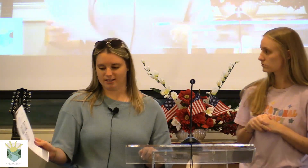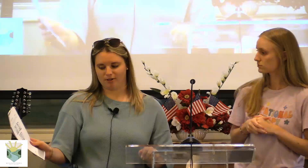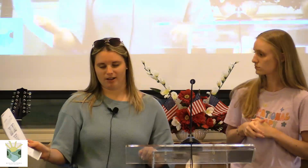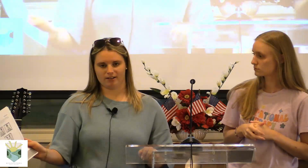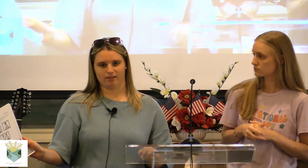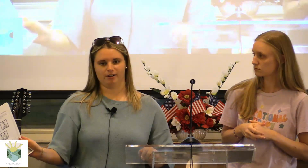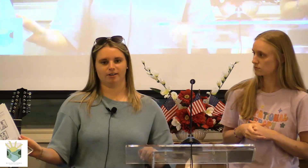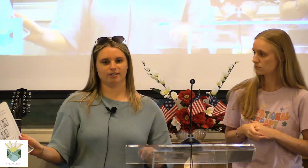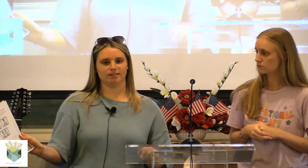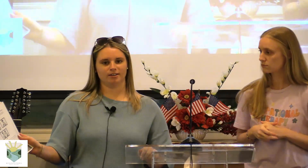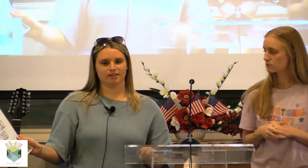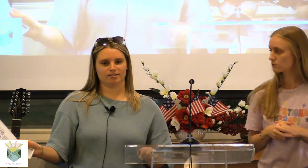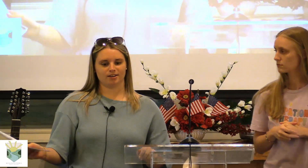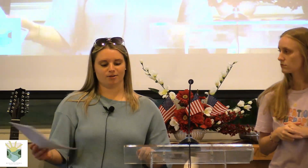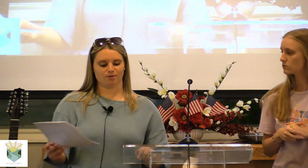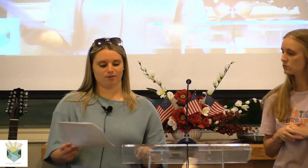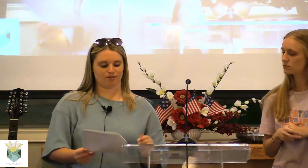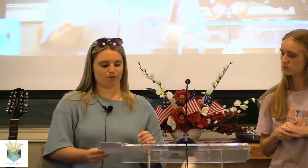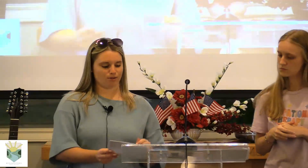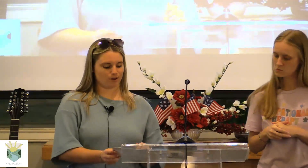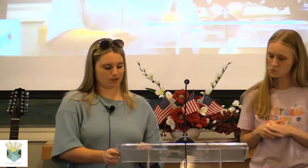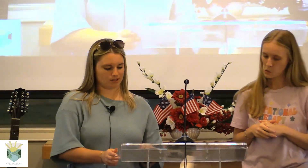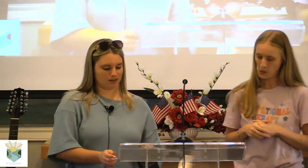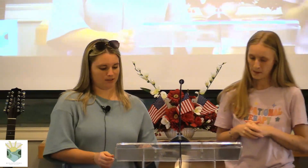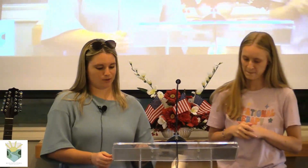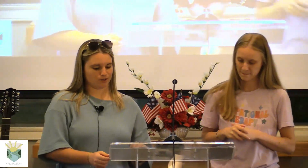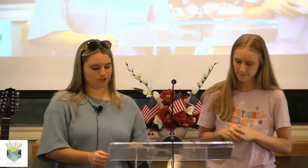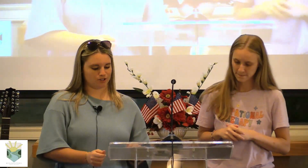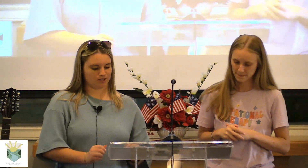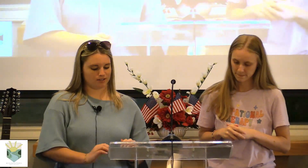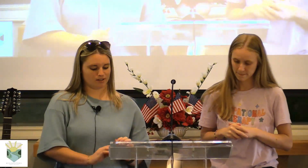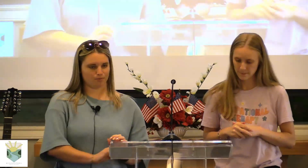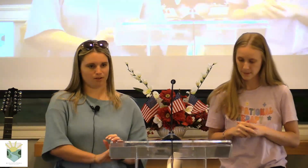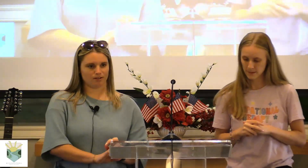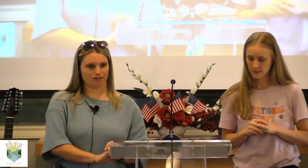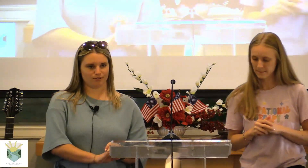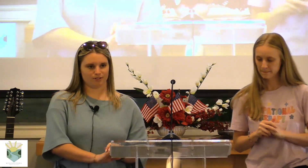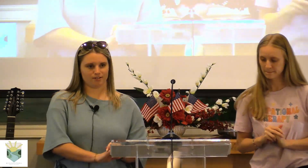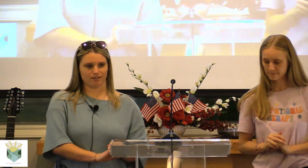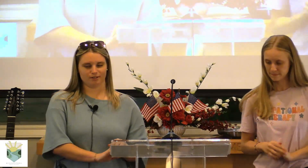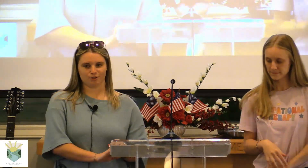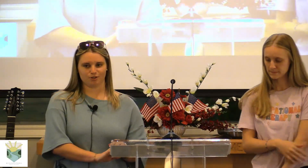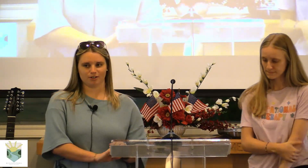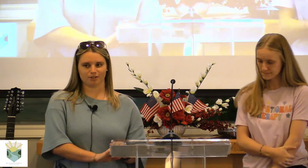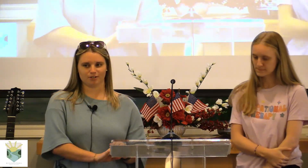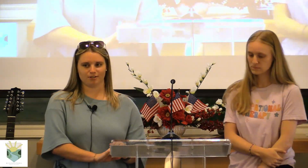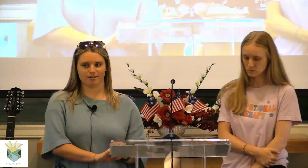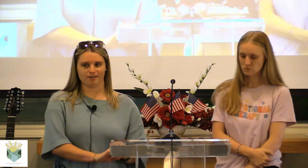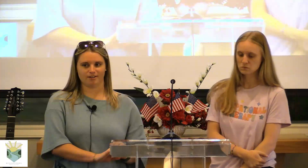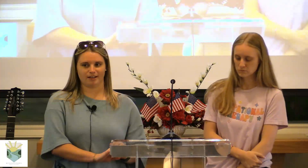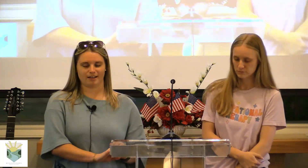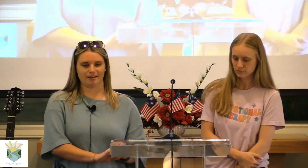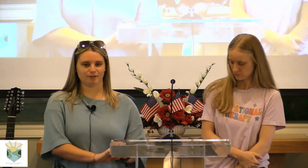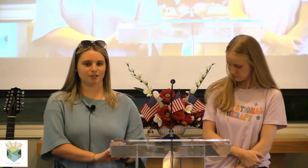I learn. So cool thing about sign language, it's a completely different sentence structure than like English